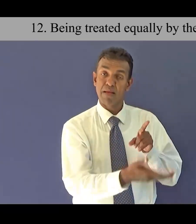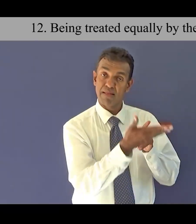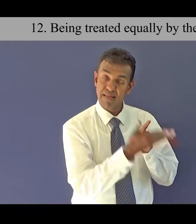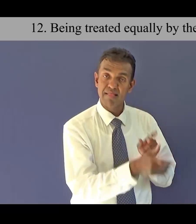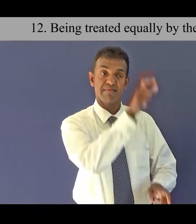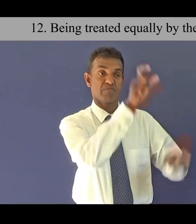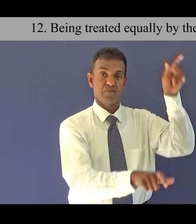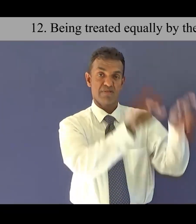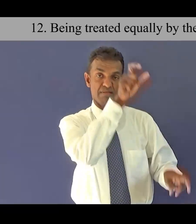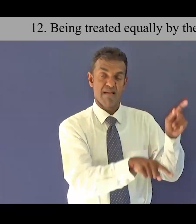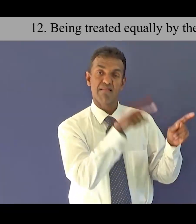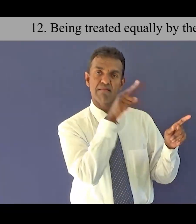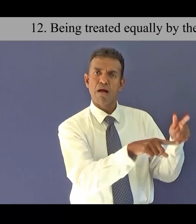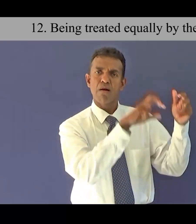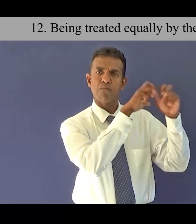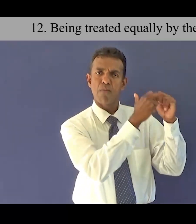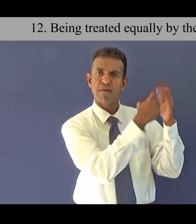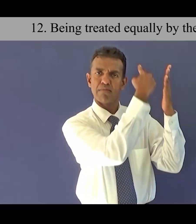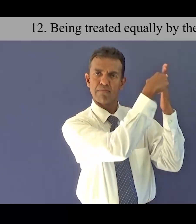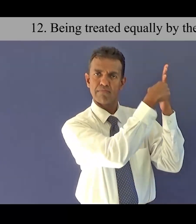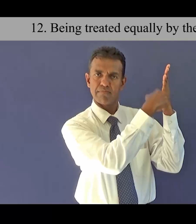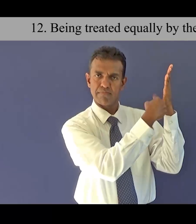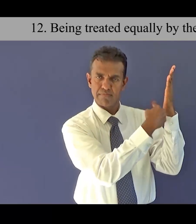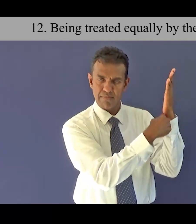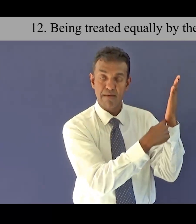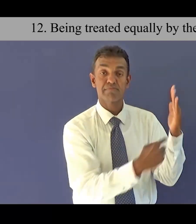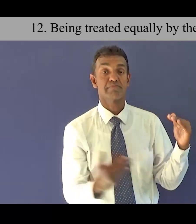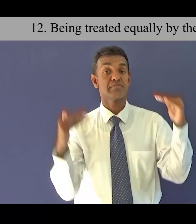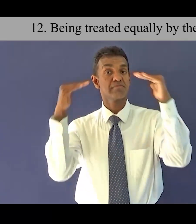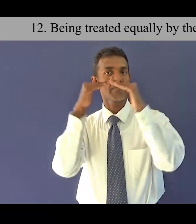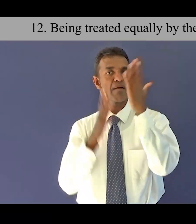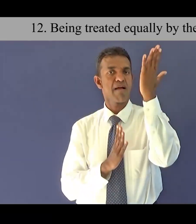Disabled people have equal rights to